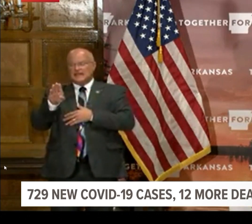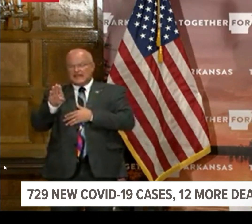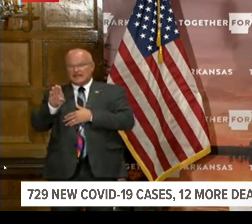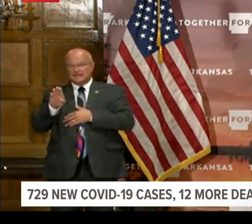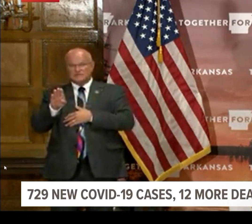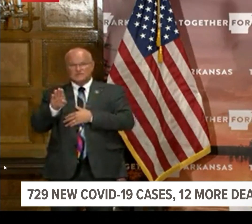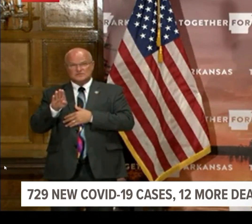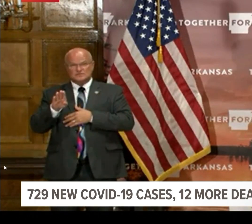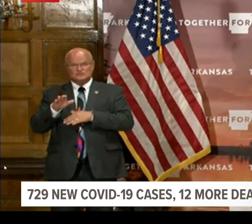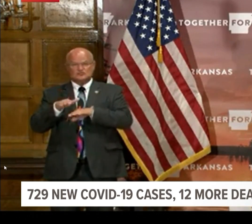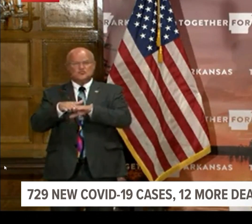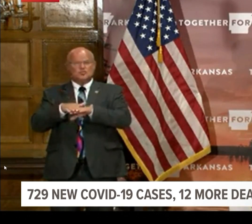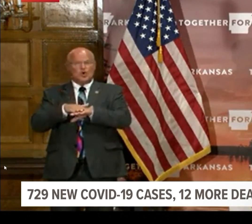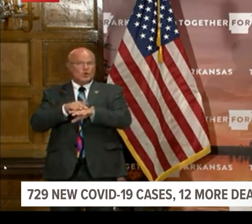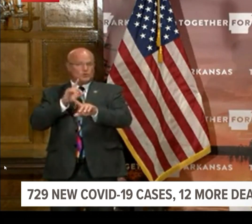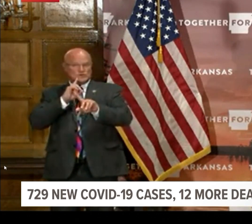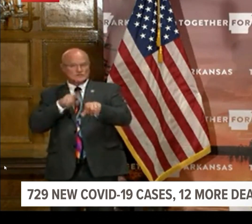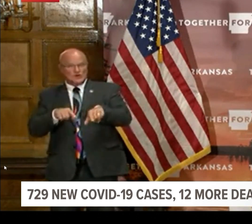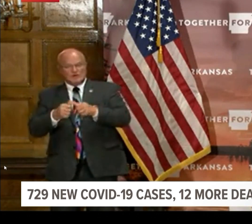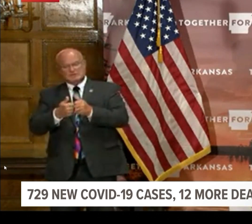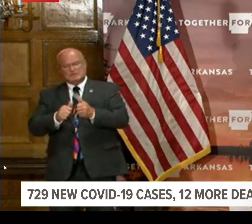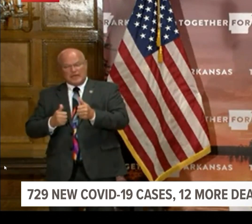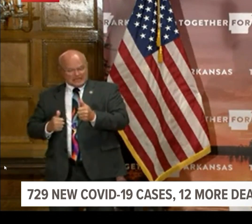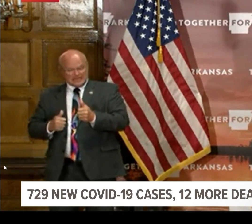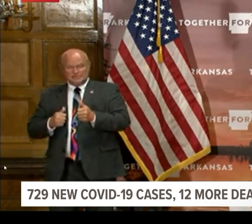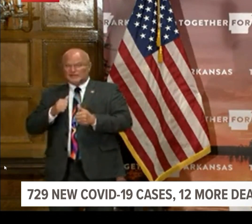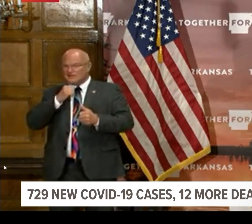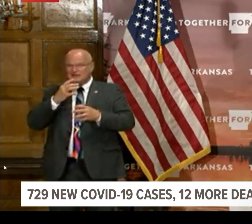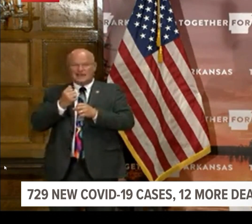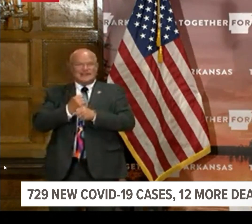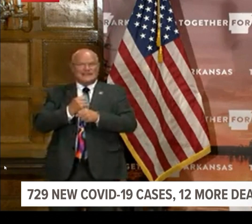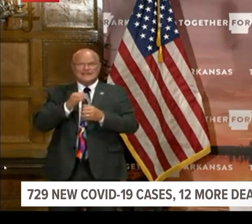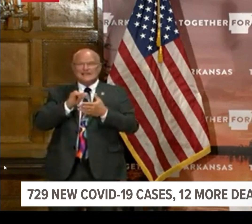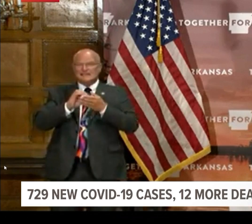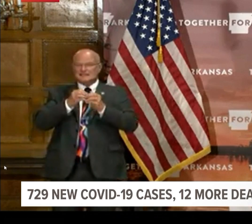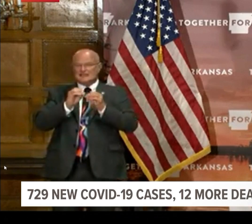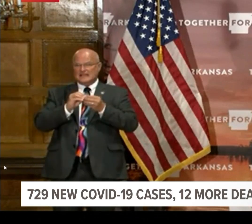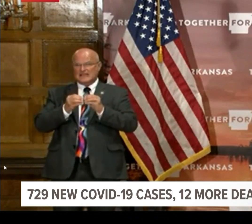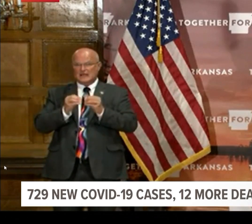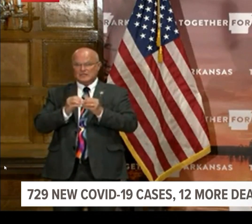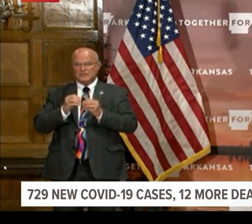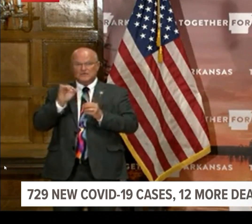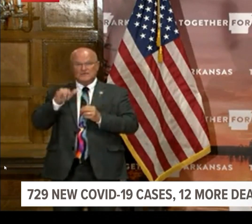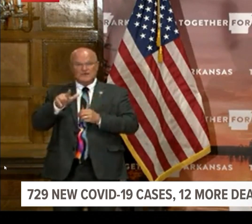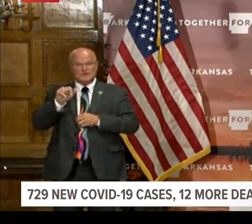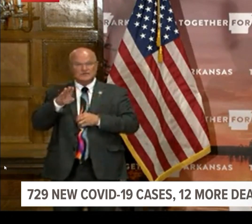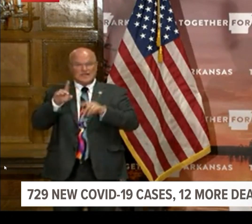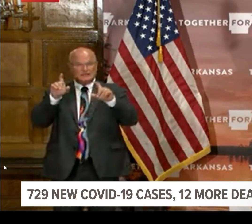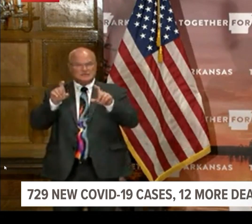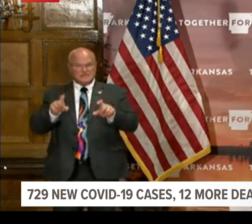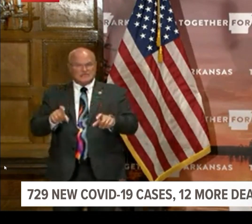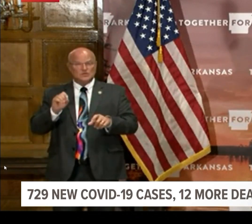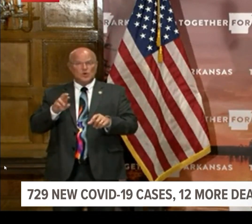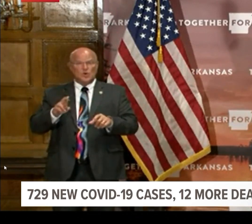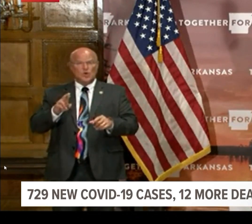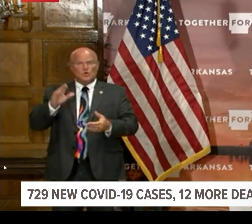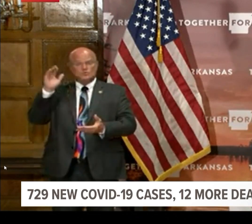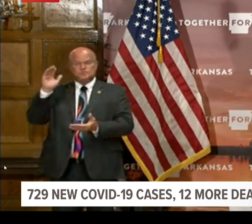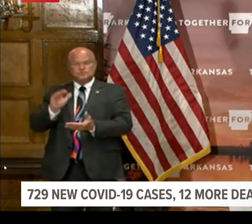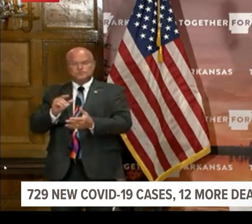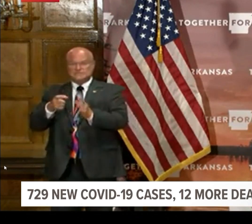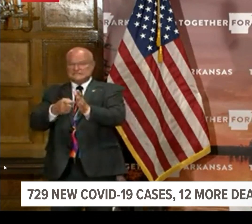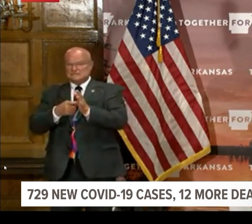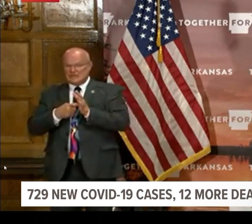are slower in the response, they're backed up, and we're not getting the number of those lab tests, or whether it's a reduction in